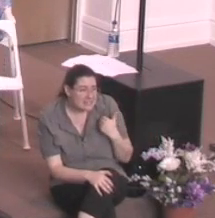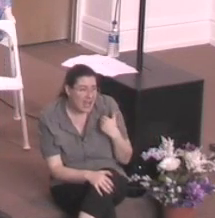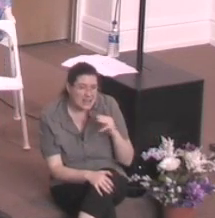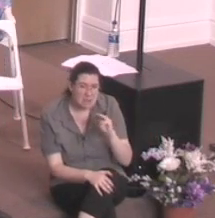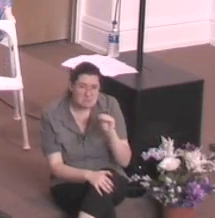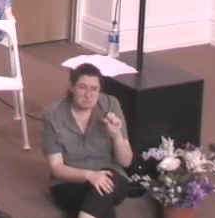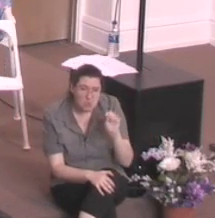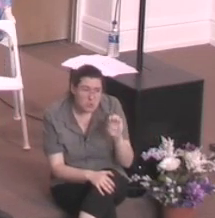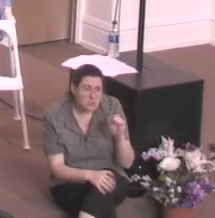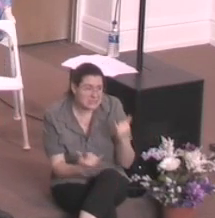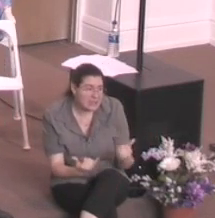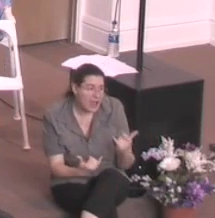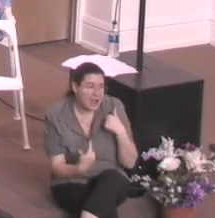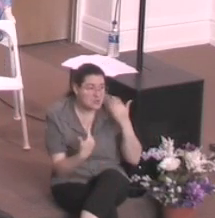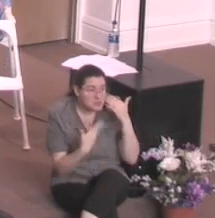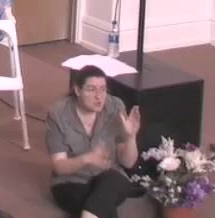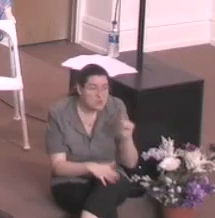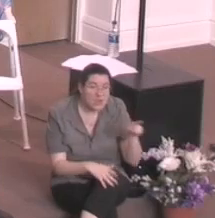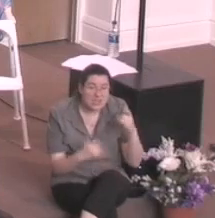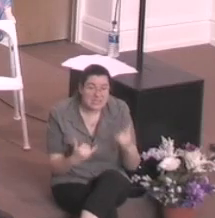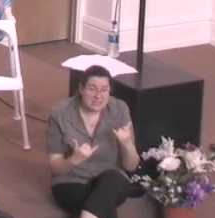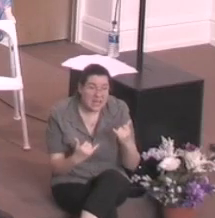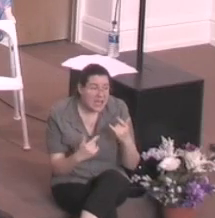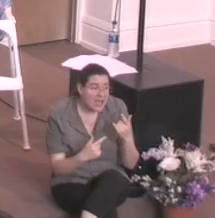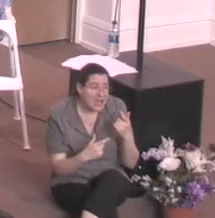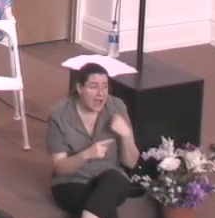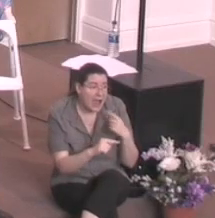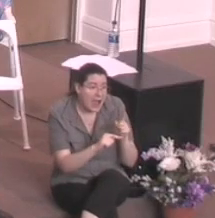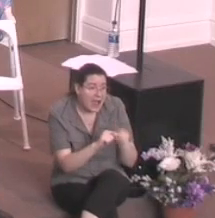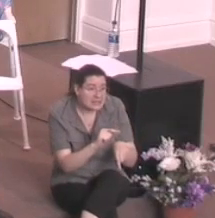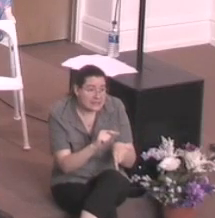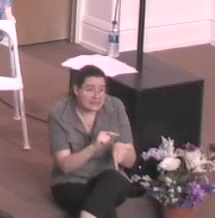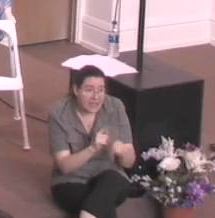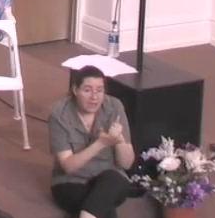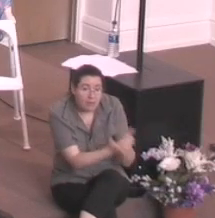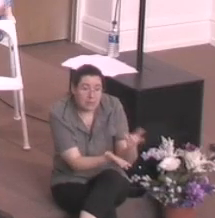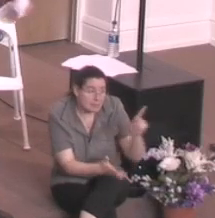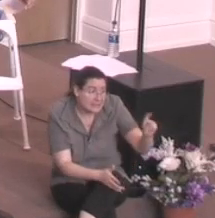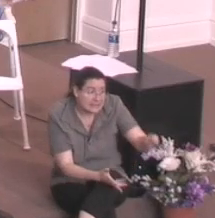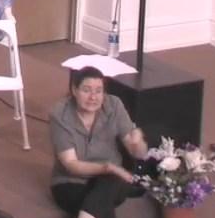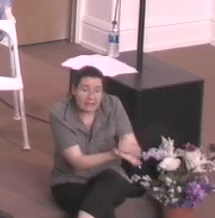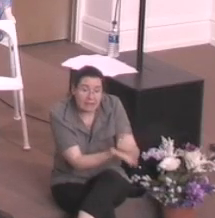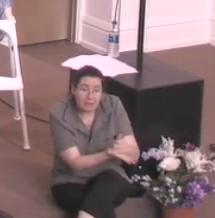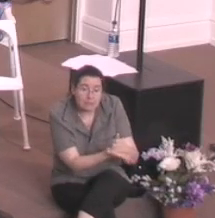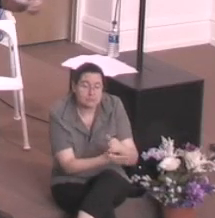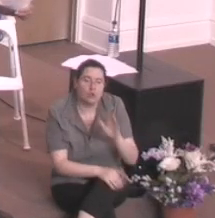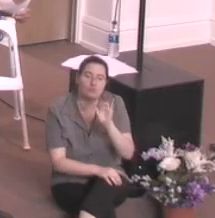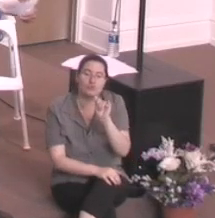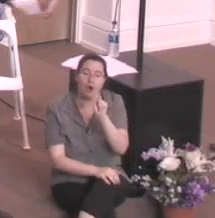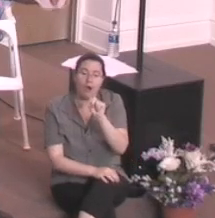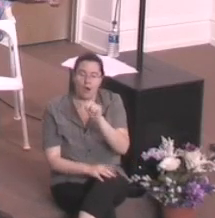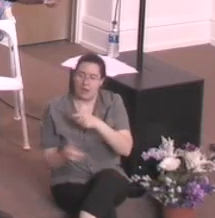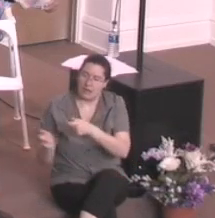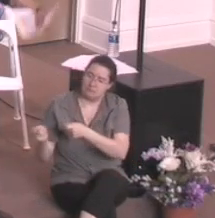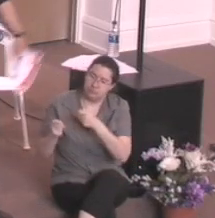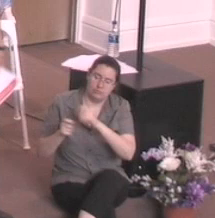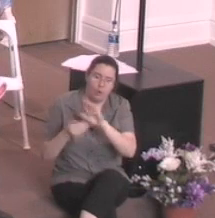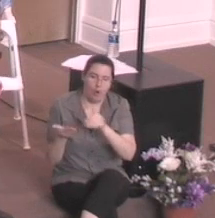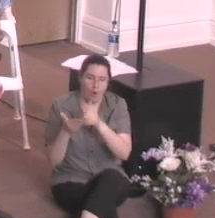and I don't know where he's at. He needs help. So Brian got all the guys that are in